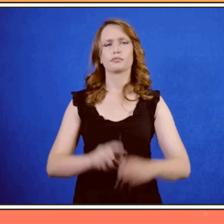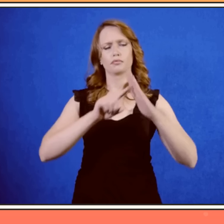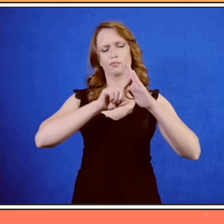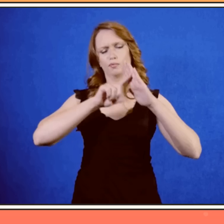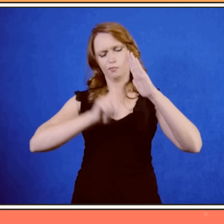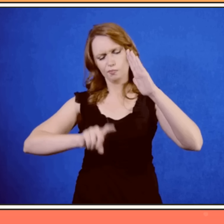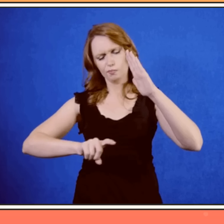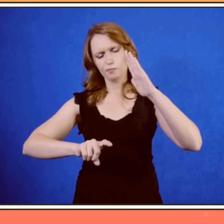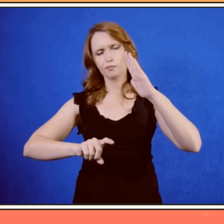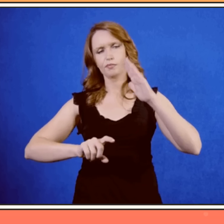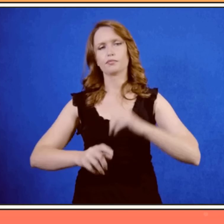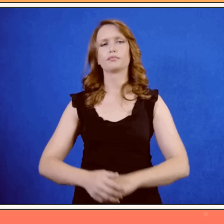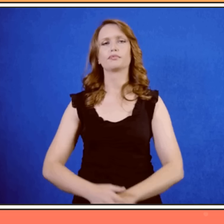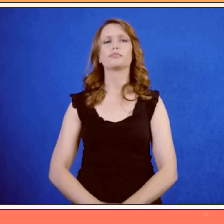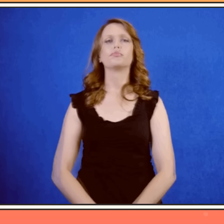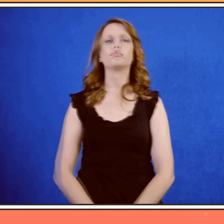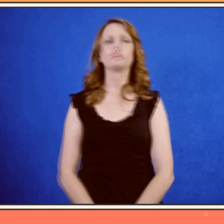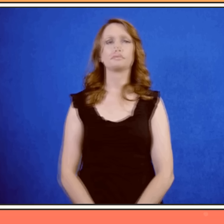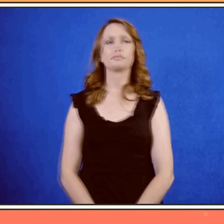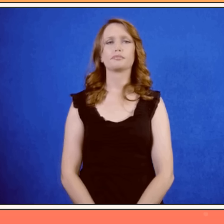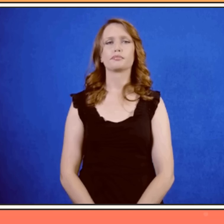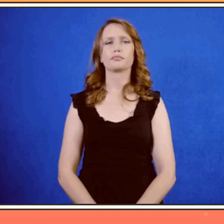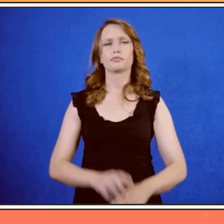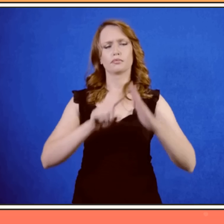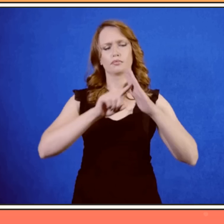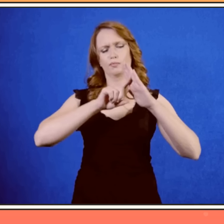Dark clouds, big wind. Take cover.